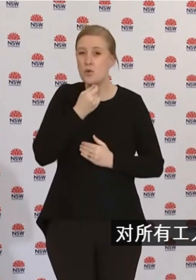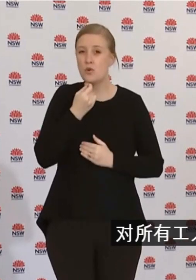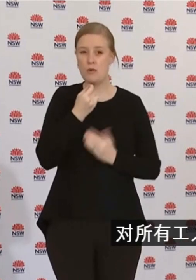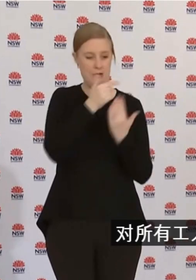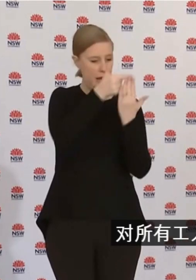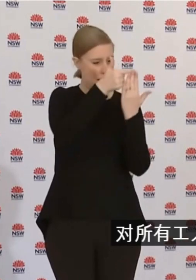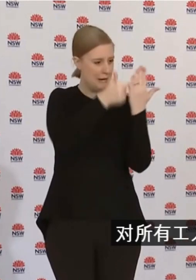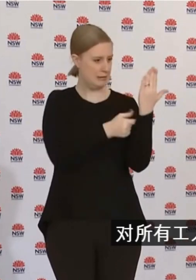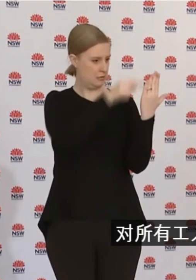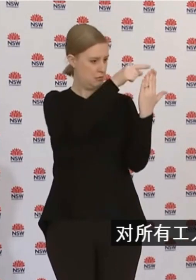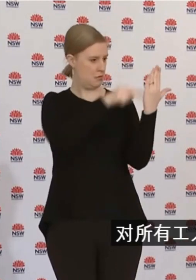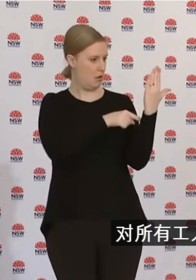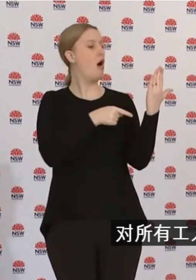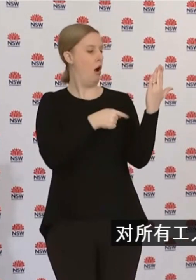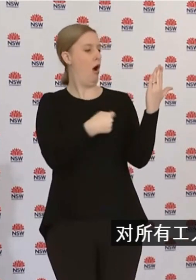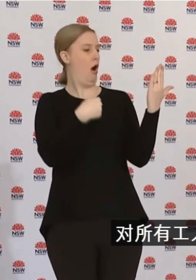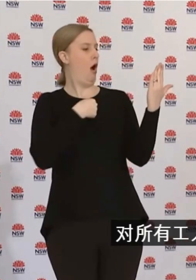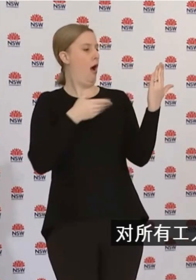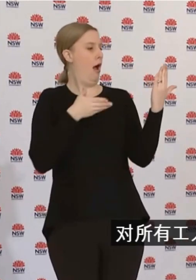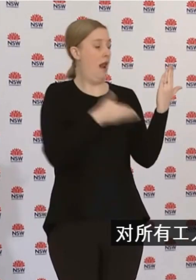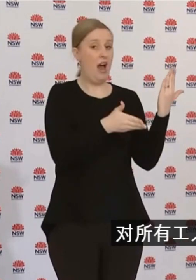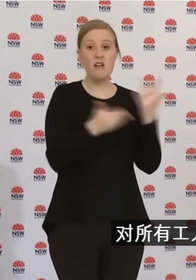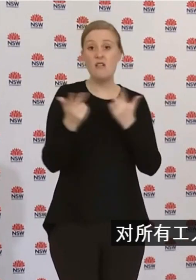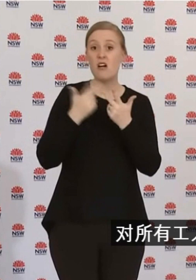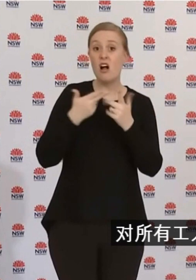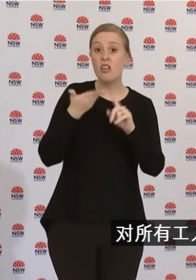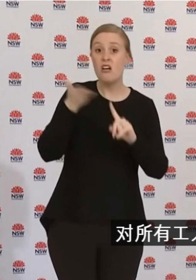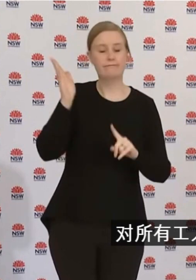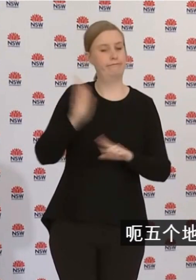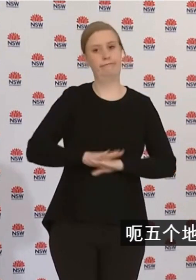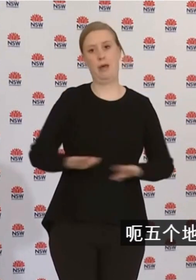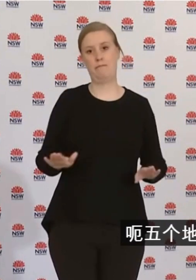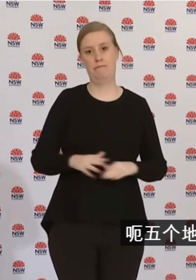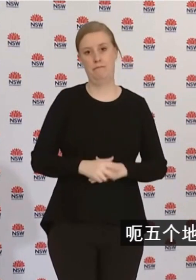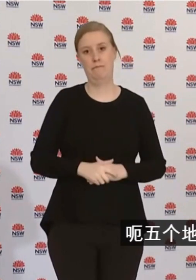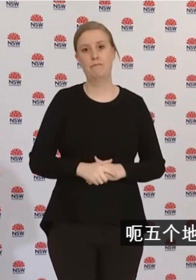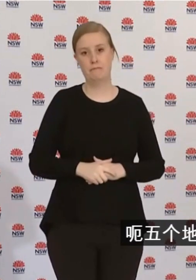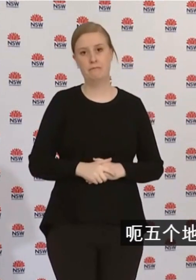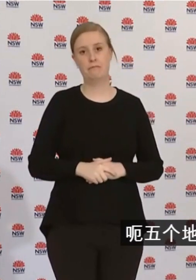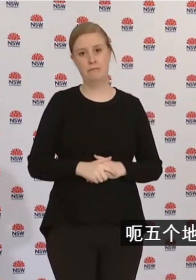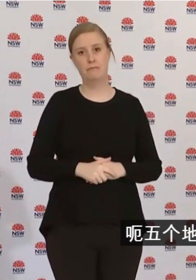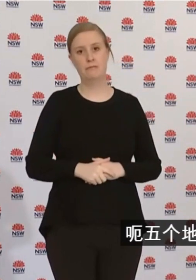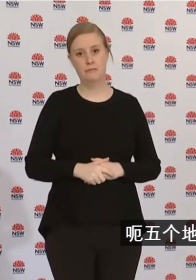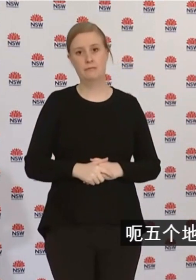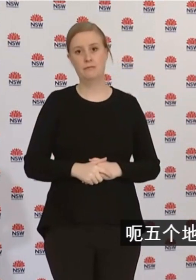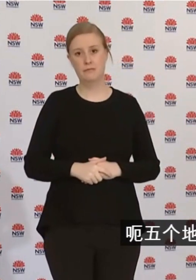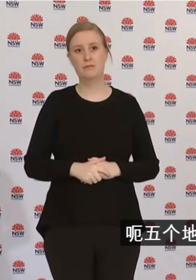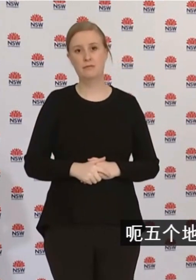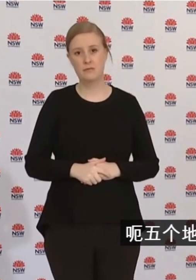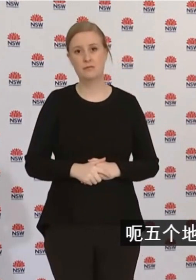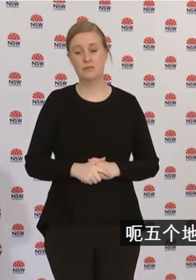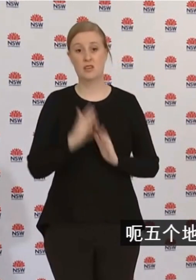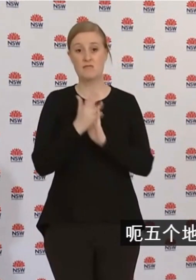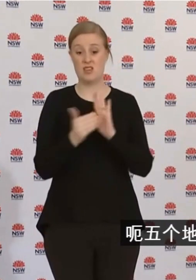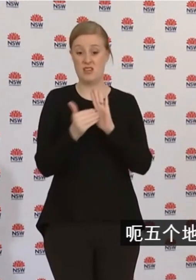have restrictions on all workers, including authorised workers, in five